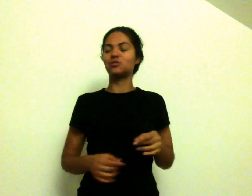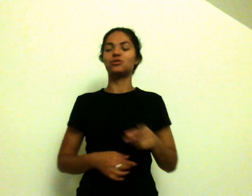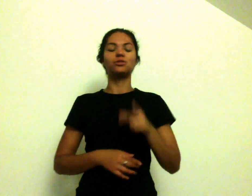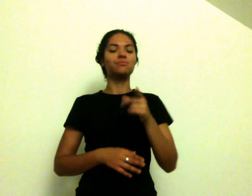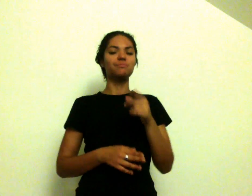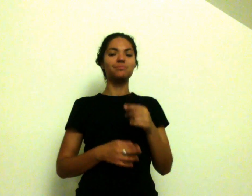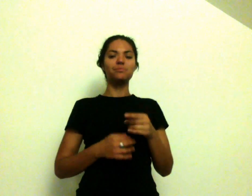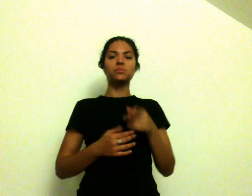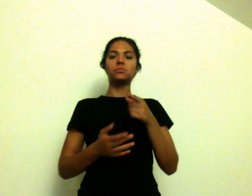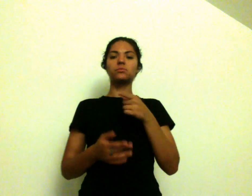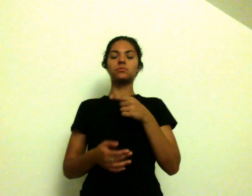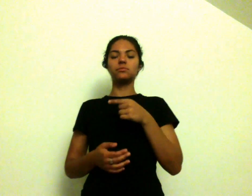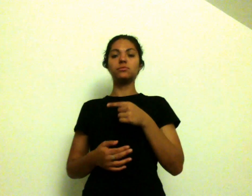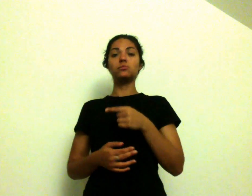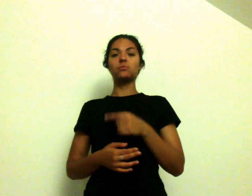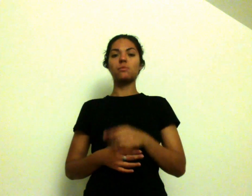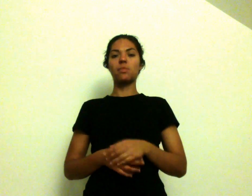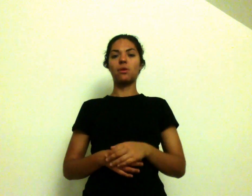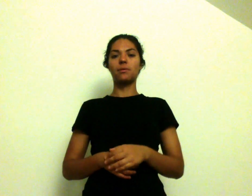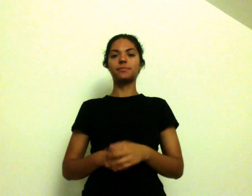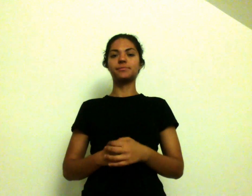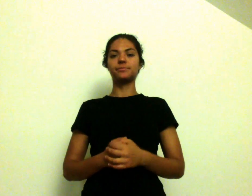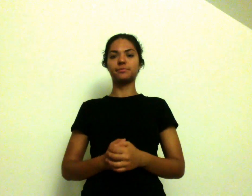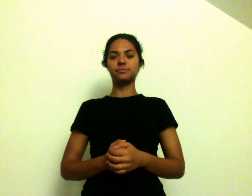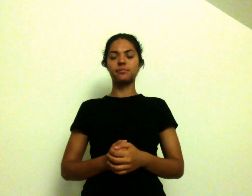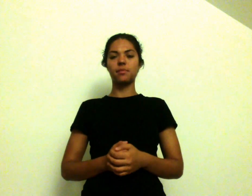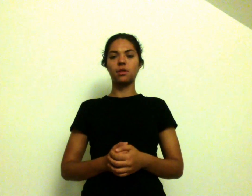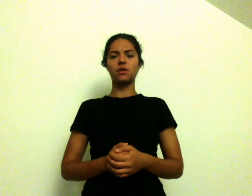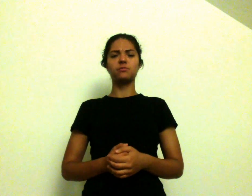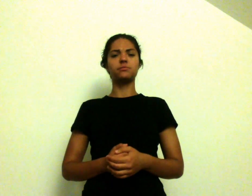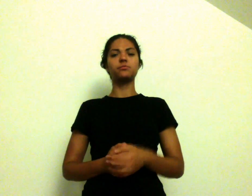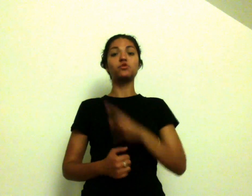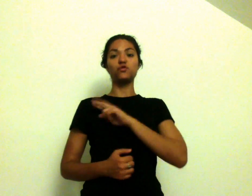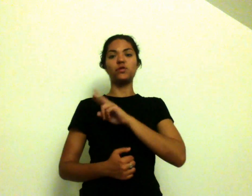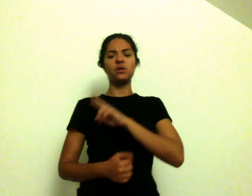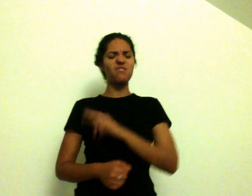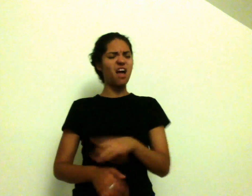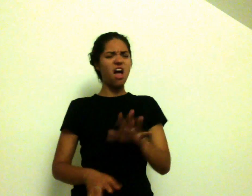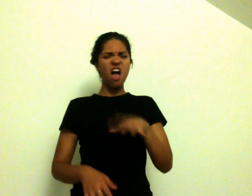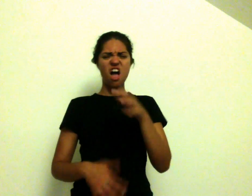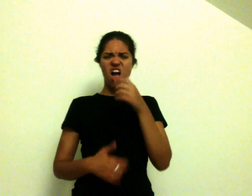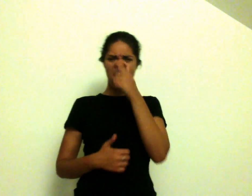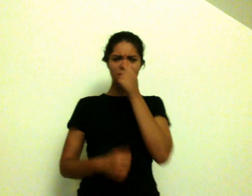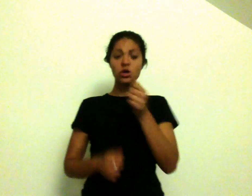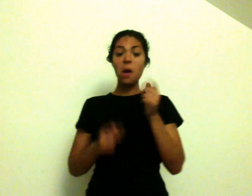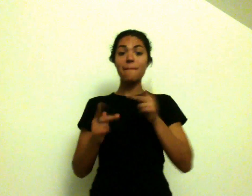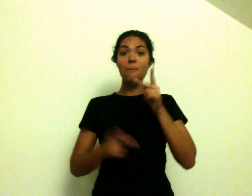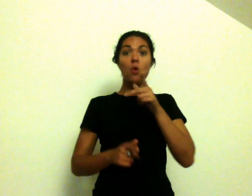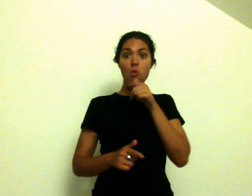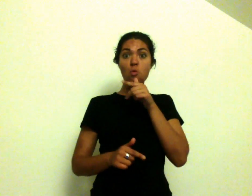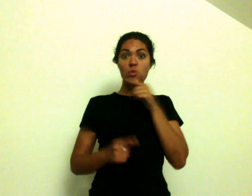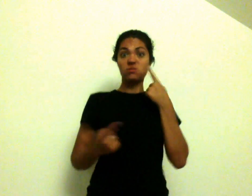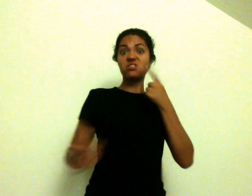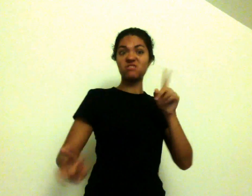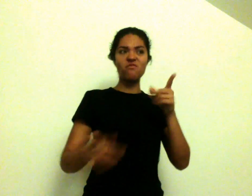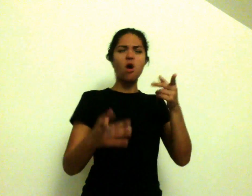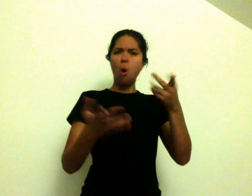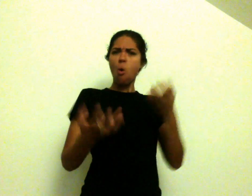spiritual answers, and when they end up with a sheerly mystical, without any doctrine, and no person behind that truth but they themselves,